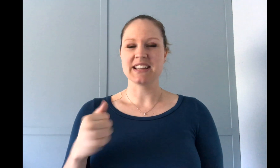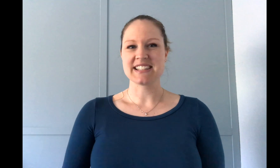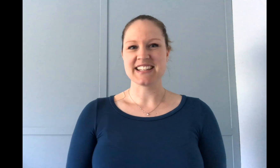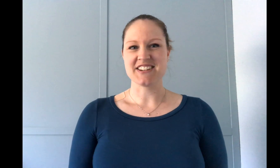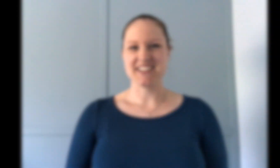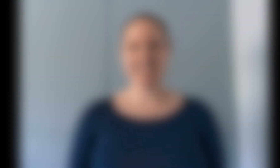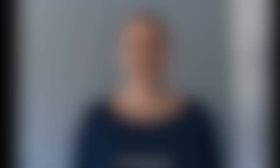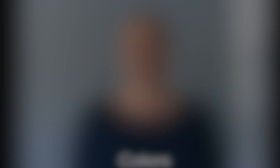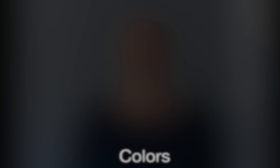let's get started.